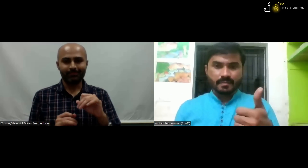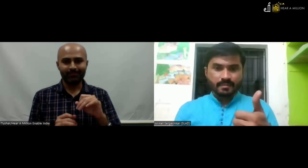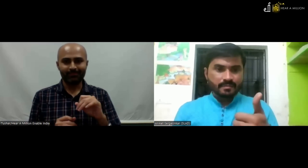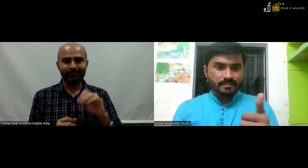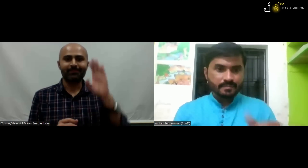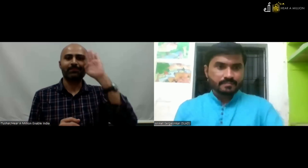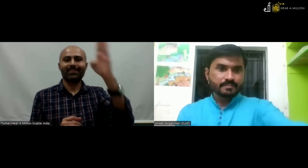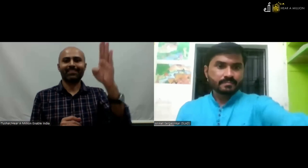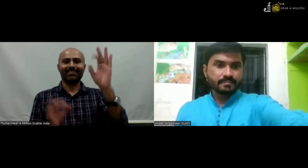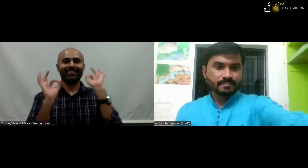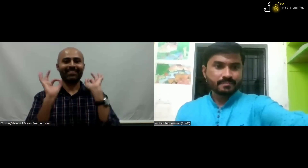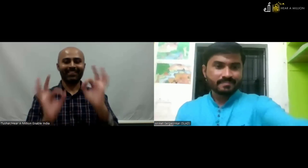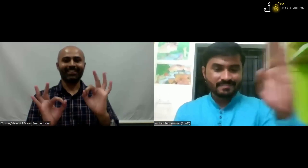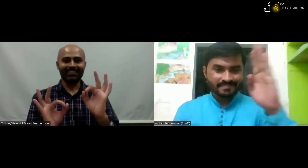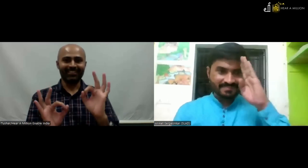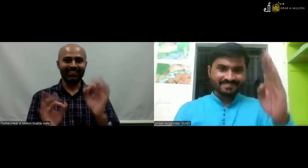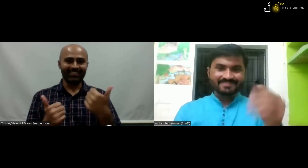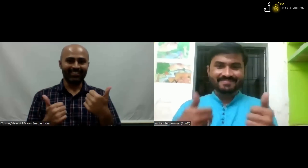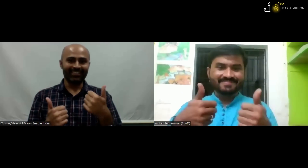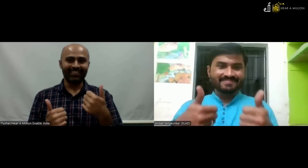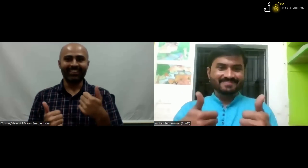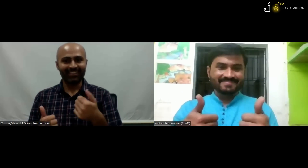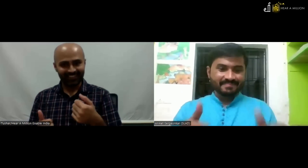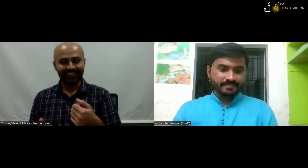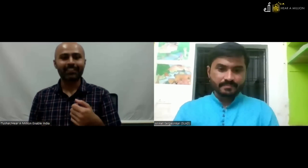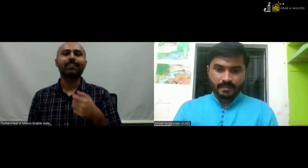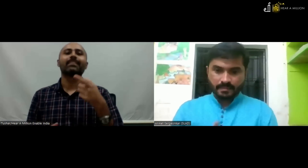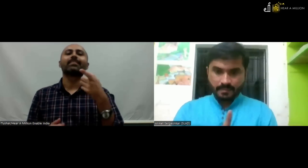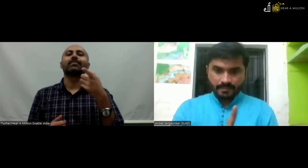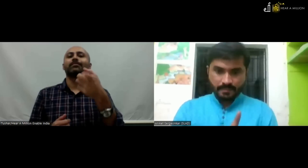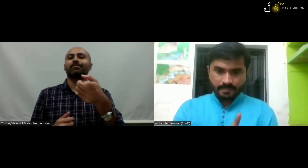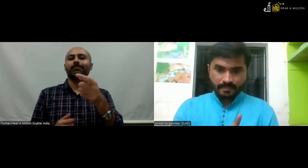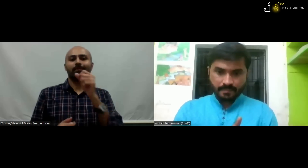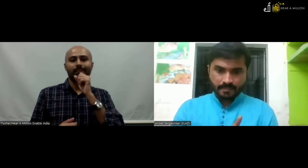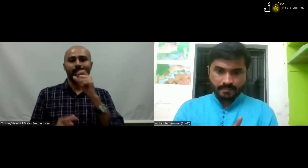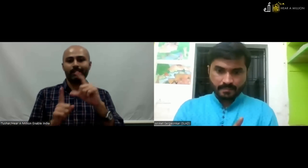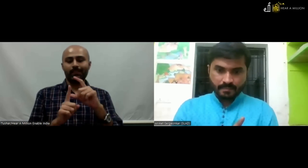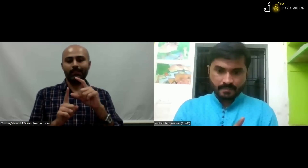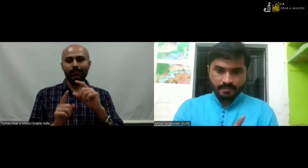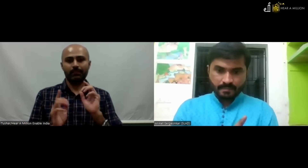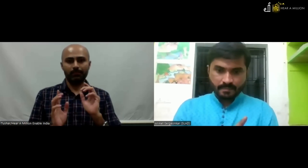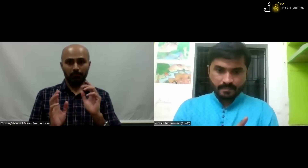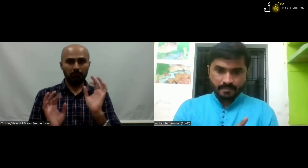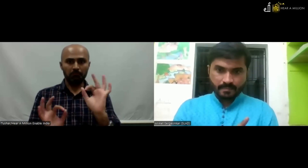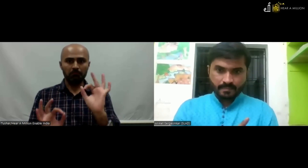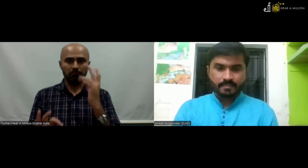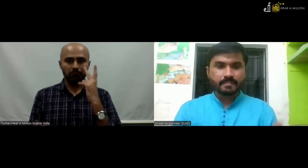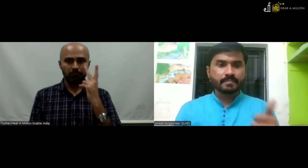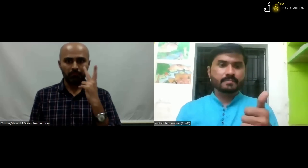Hi, Aniket. I hope you are good. Hello. Hello, Tushar.